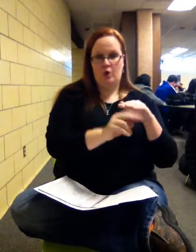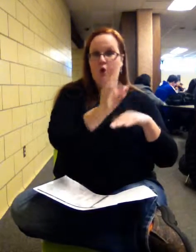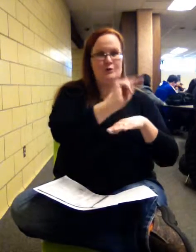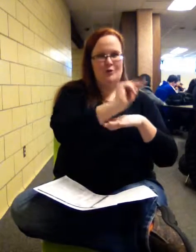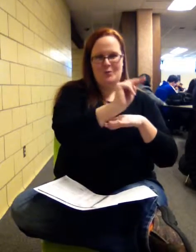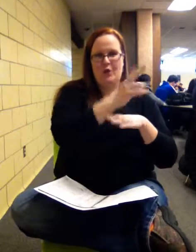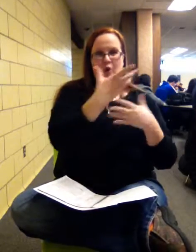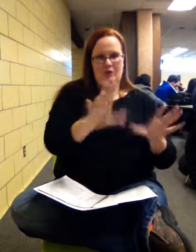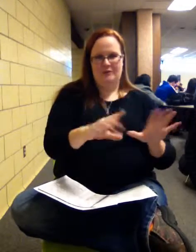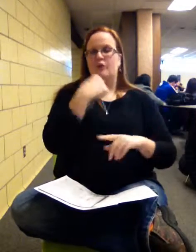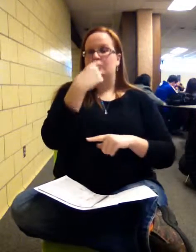the answer is a percent.